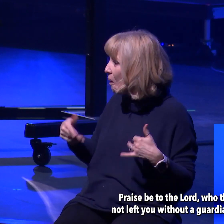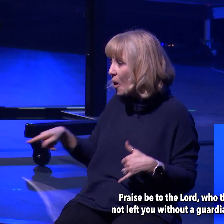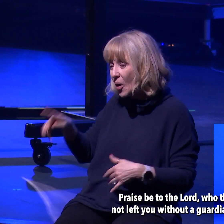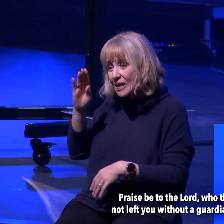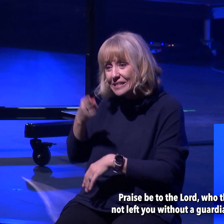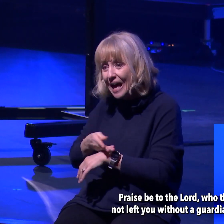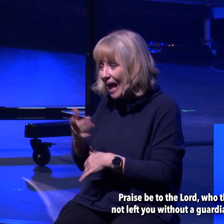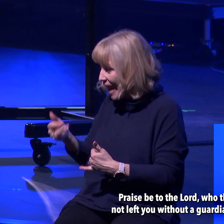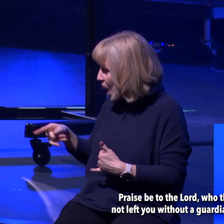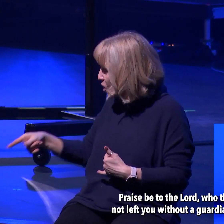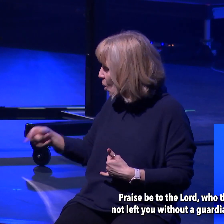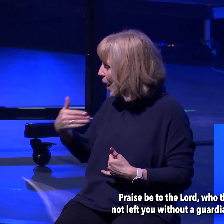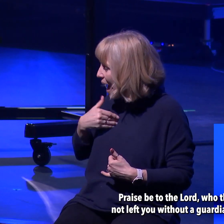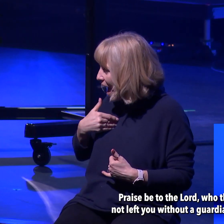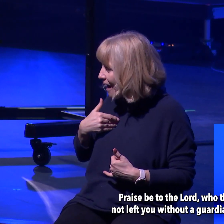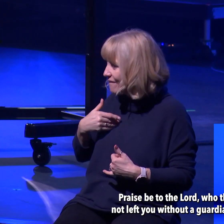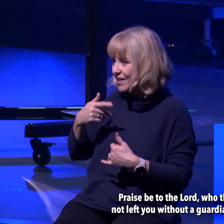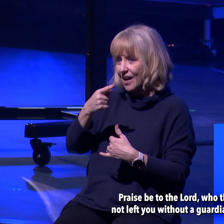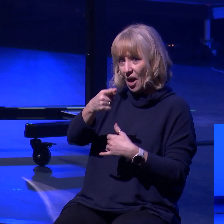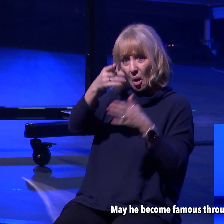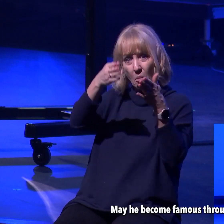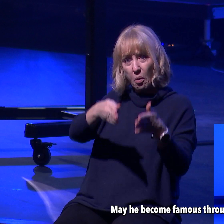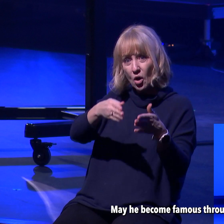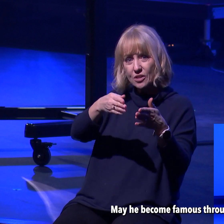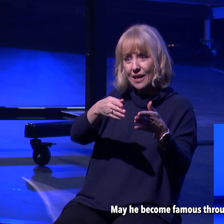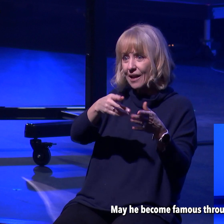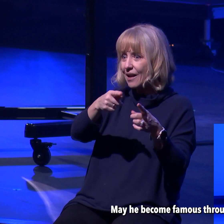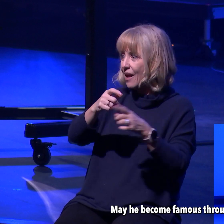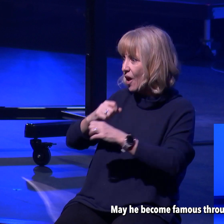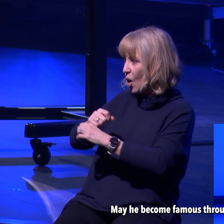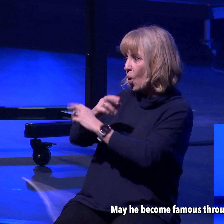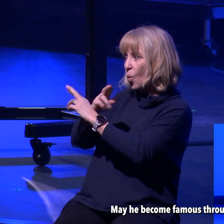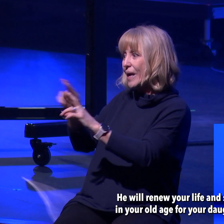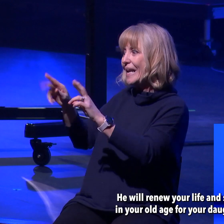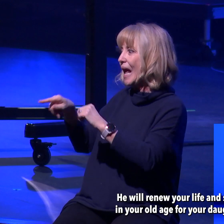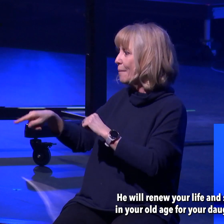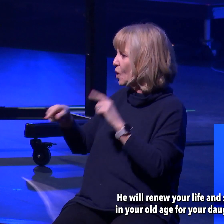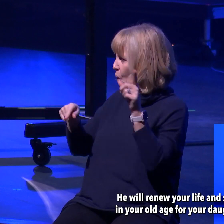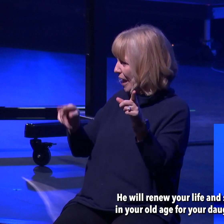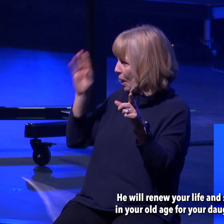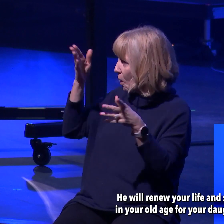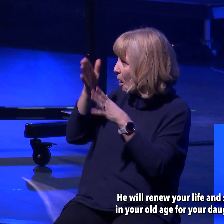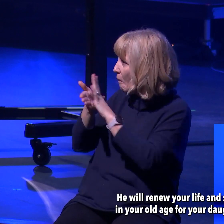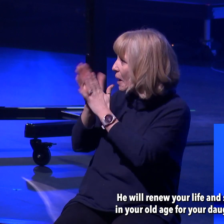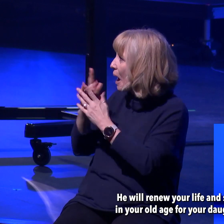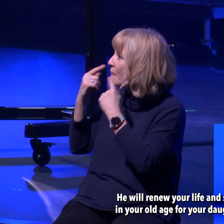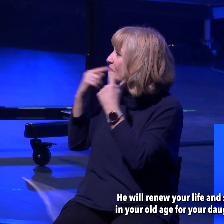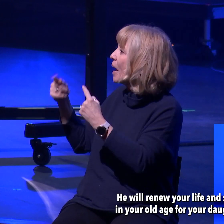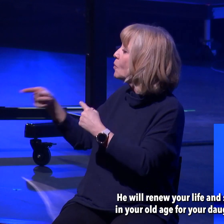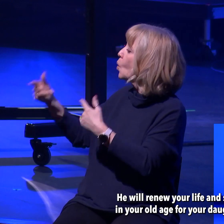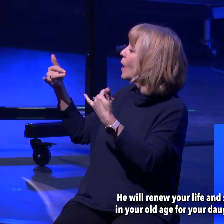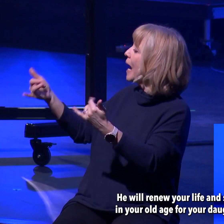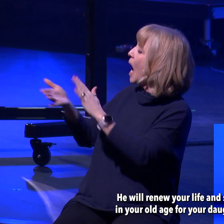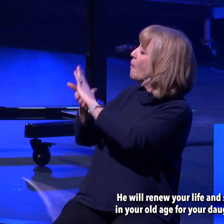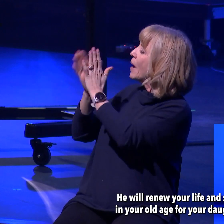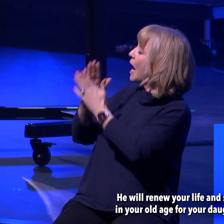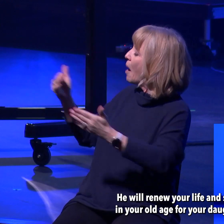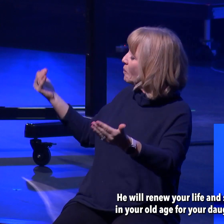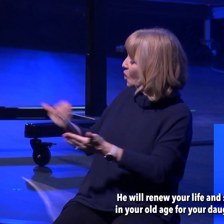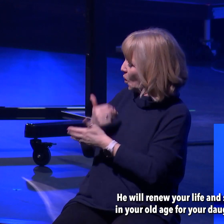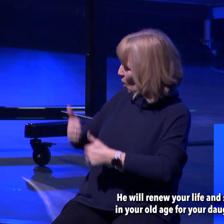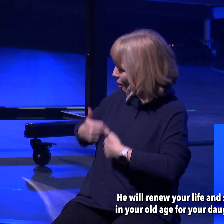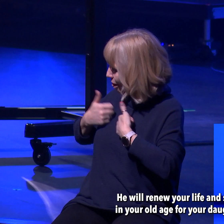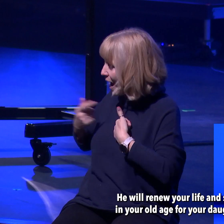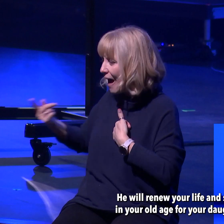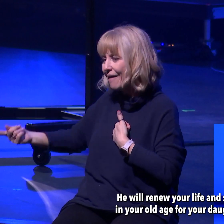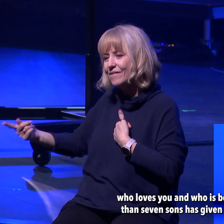you without a guardian redeemer. May he become famous throughout Israel. He will renew your life and sustain you in your old age.